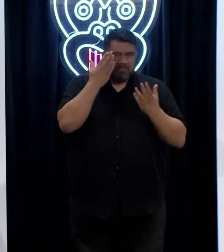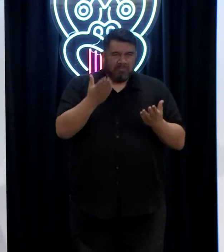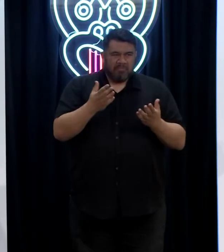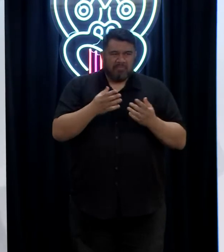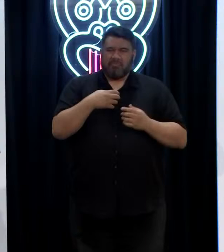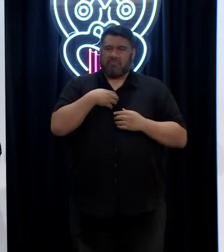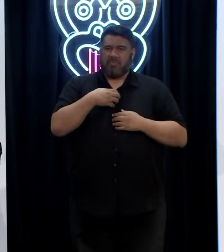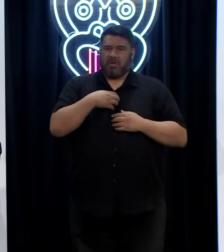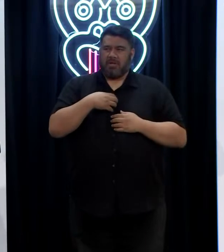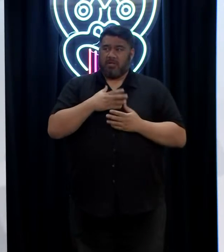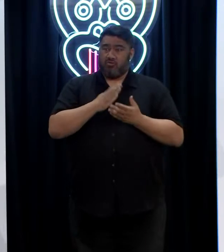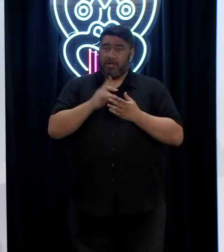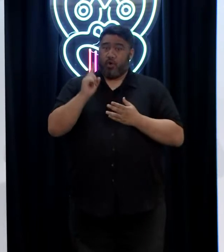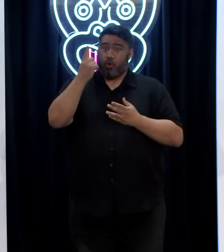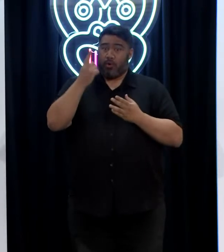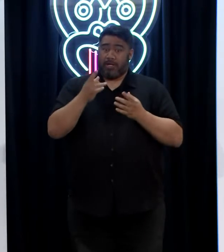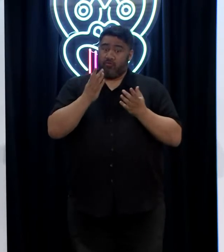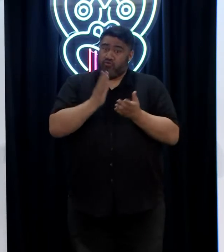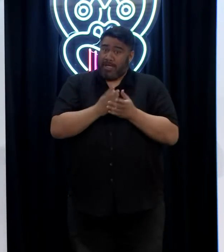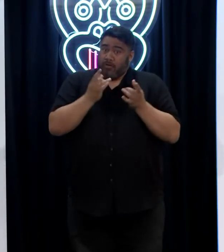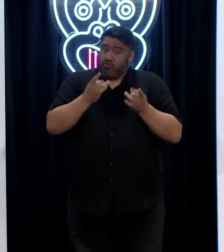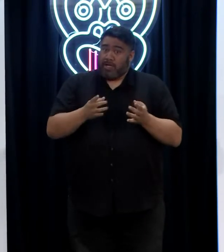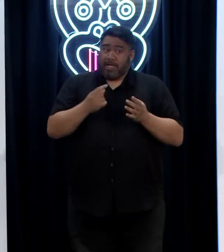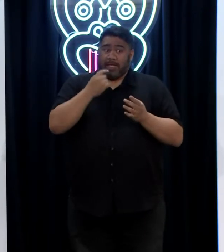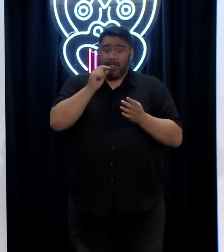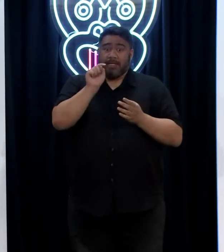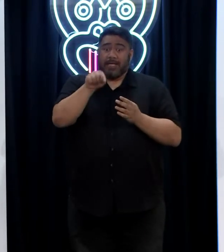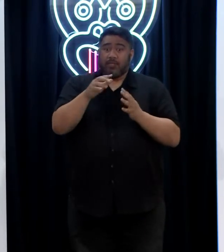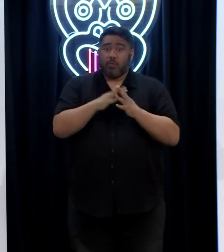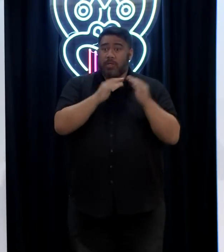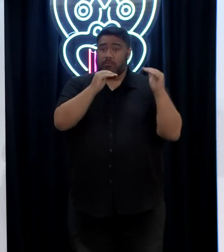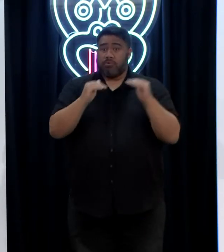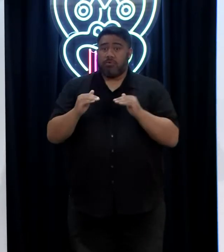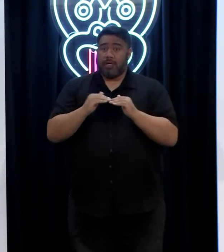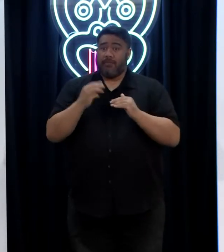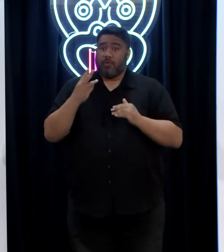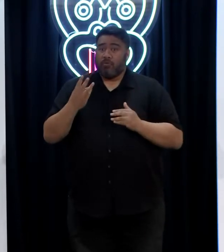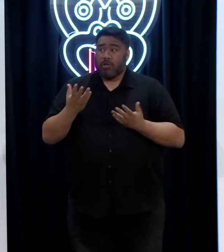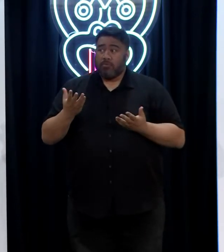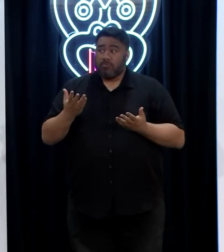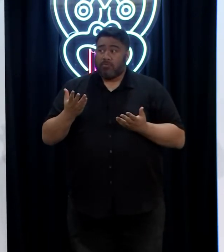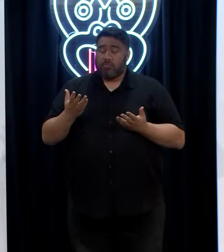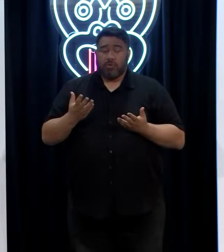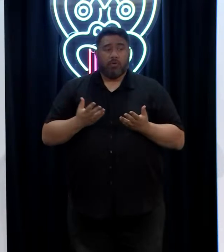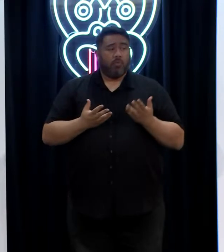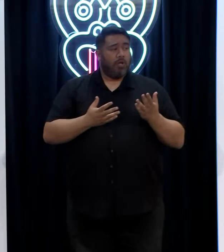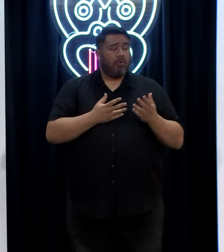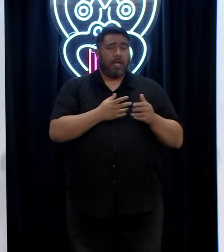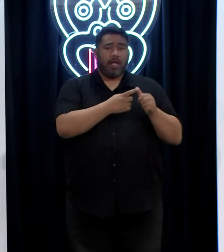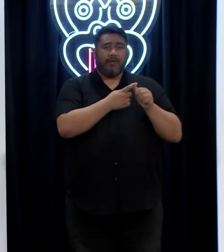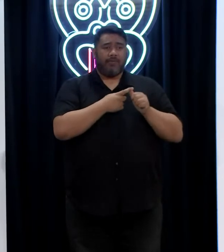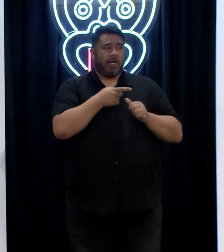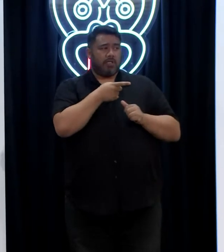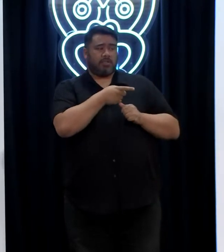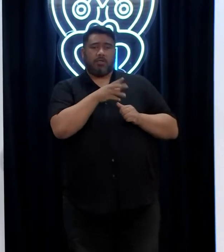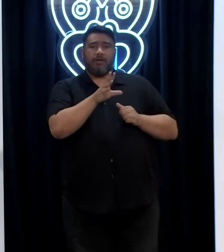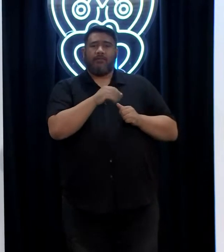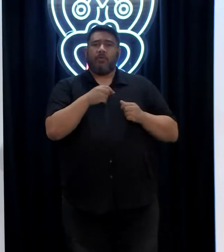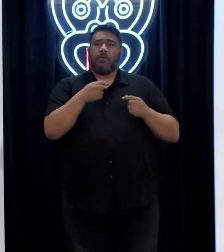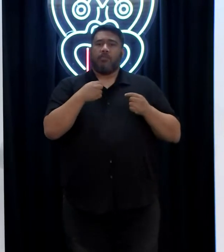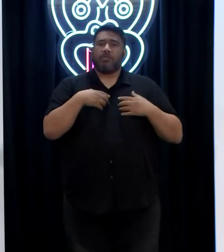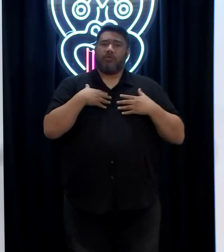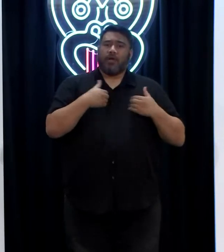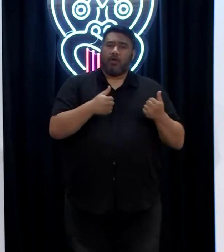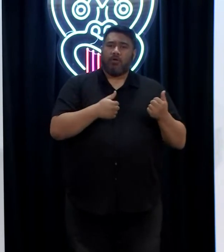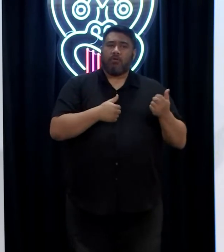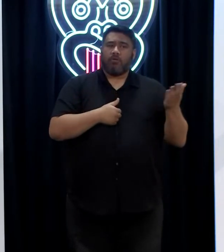really to go to level 3 next week for Auckland? Well, we'll listen to the advice of our public health officials about that when they come forward, but the